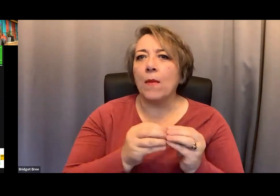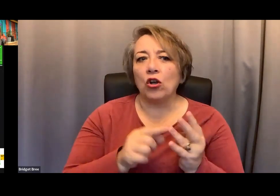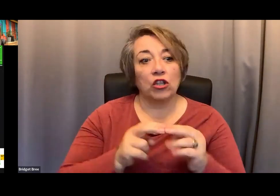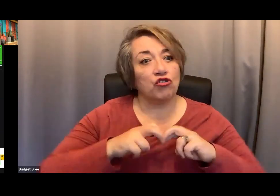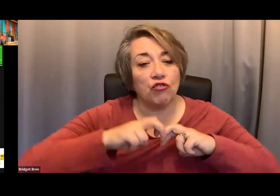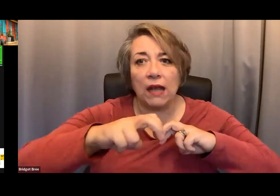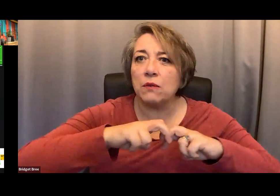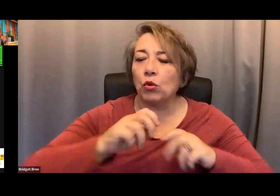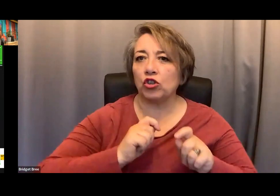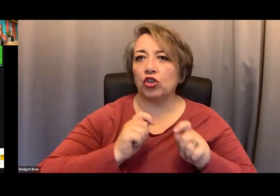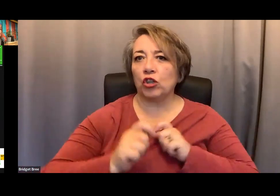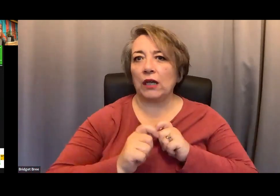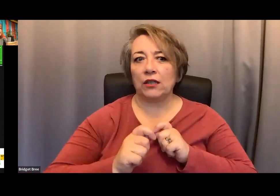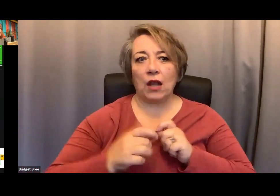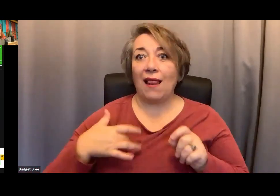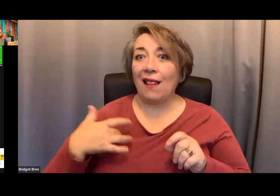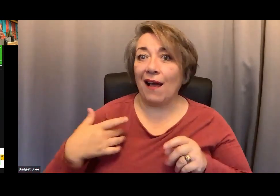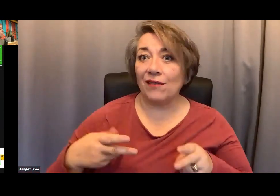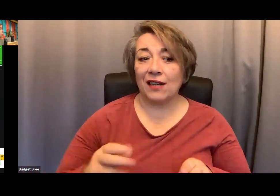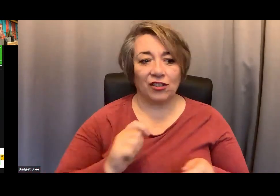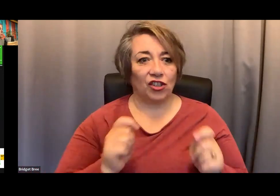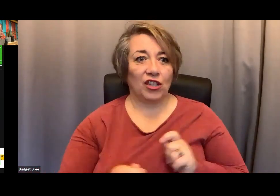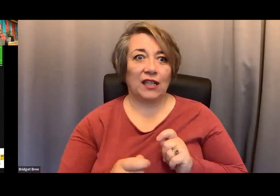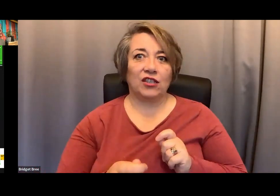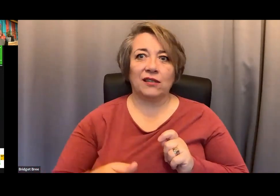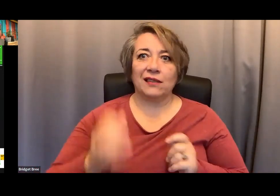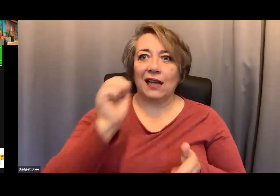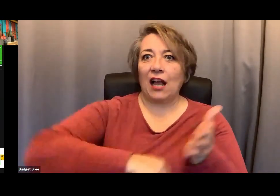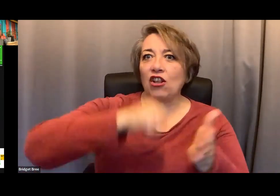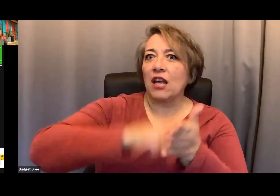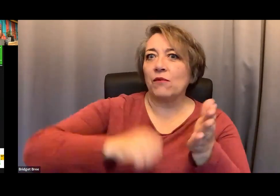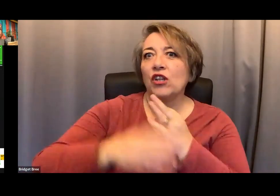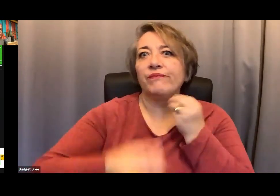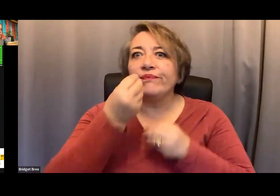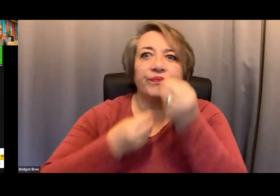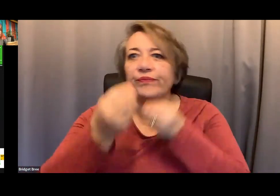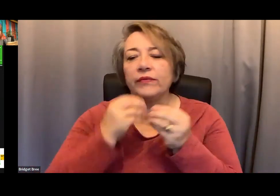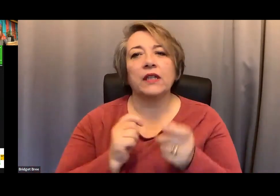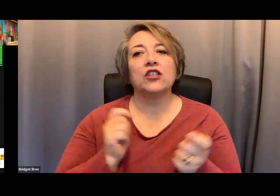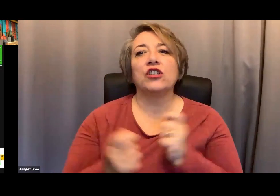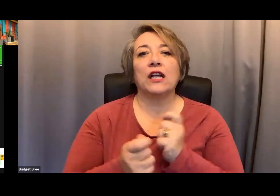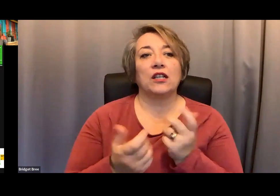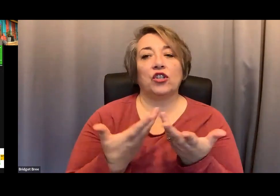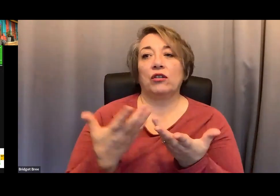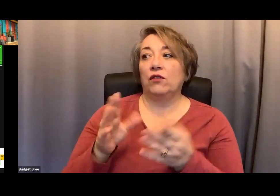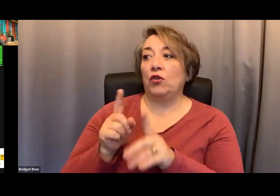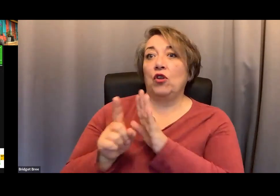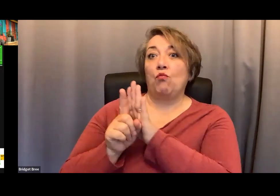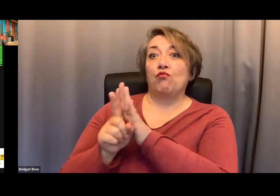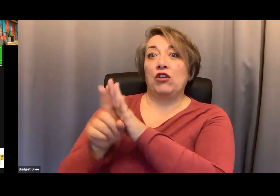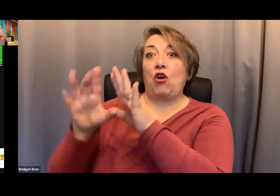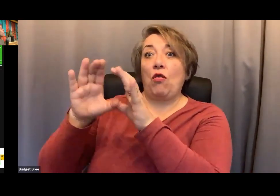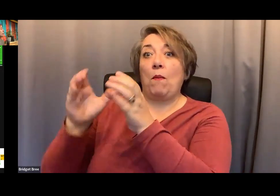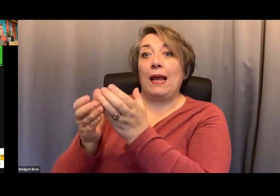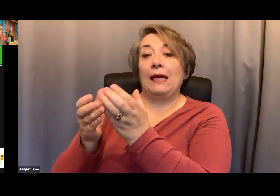lifestyles and consumption patterns in order to reduce the pressures that we're currently putting on our planet, on climate change, on